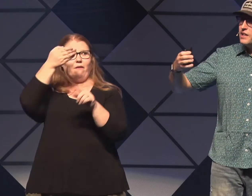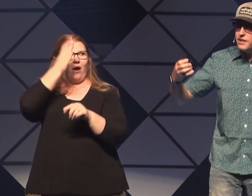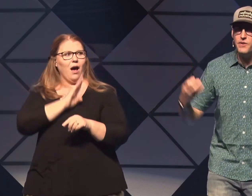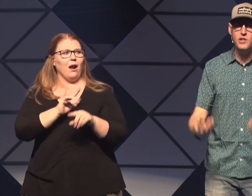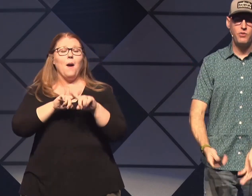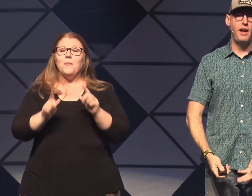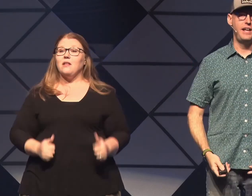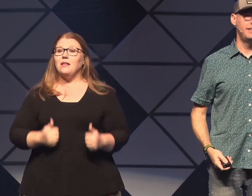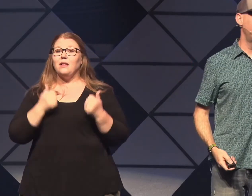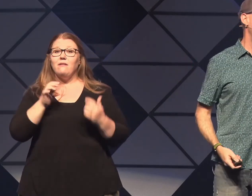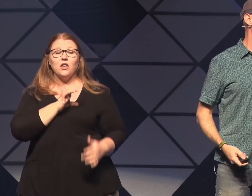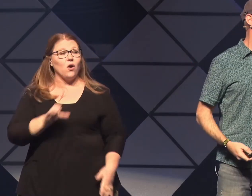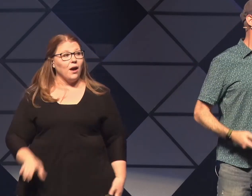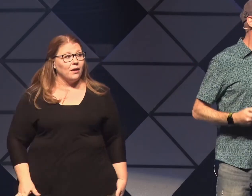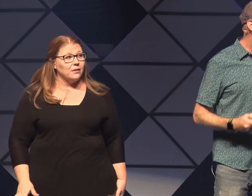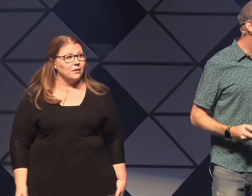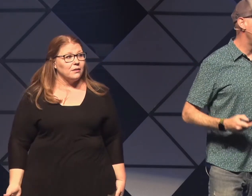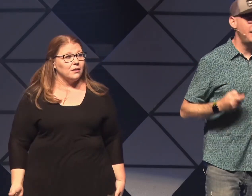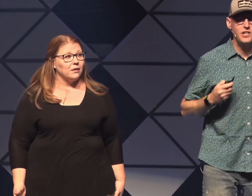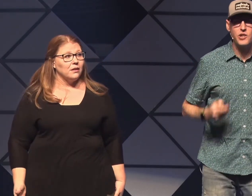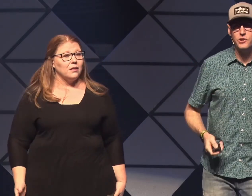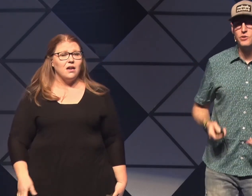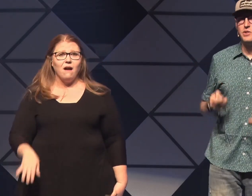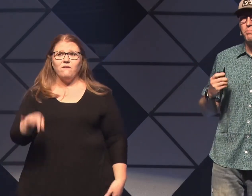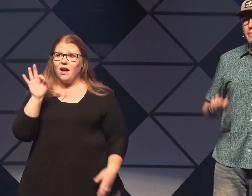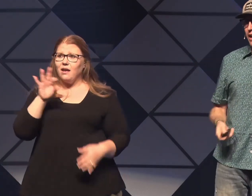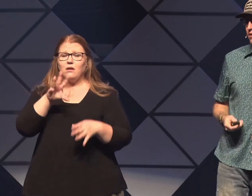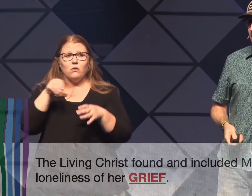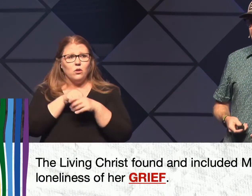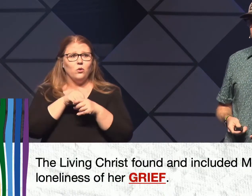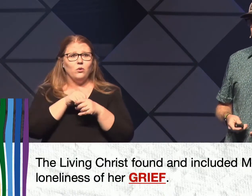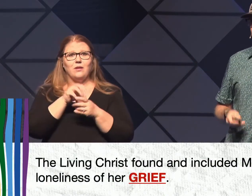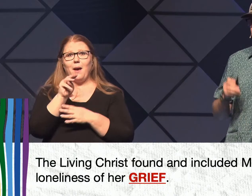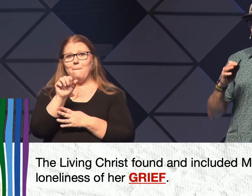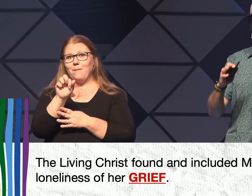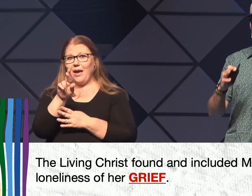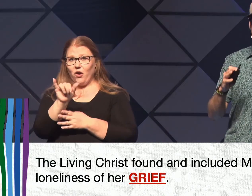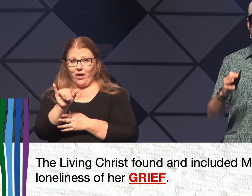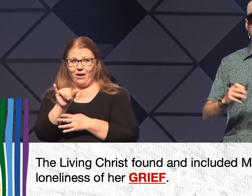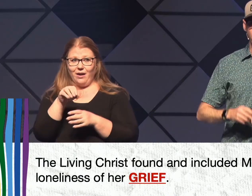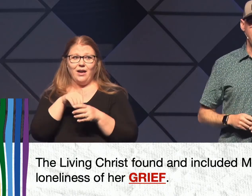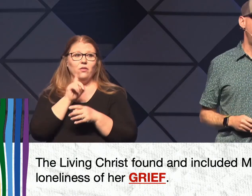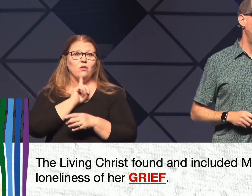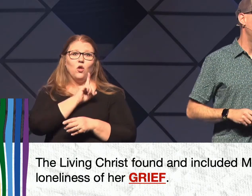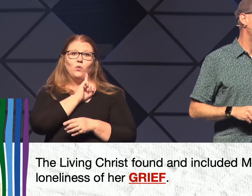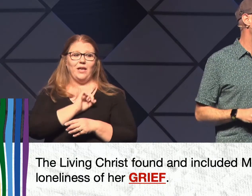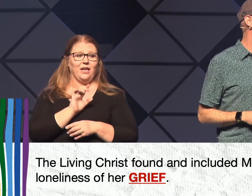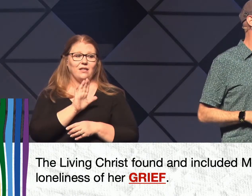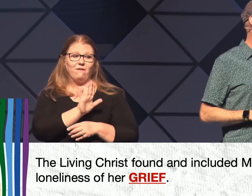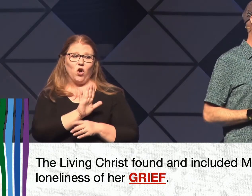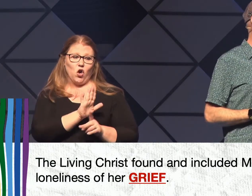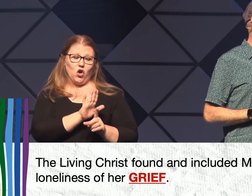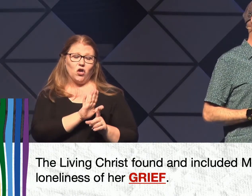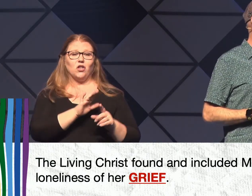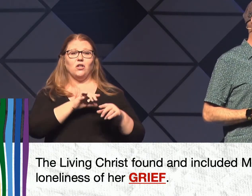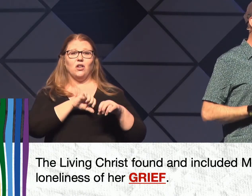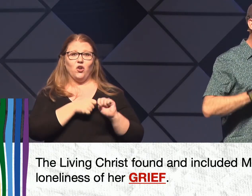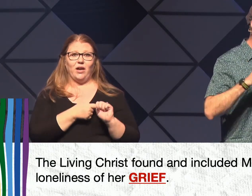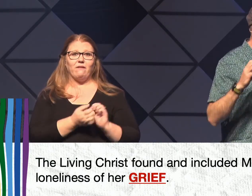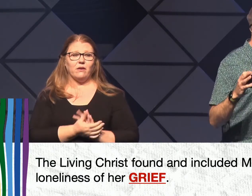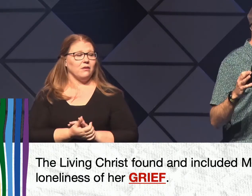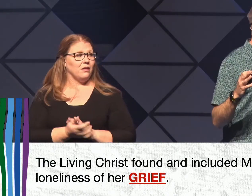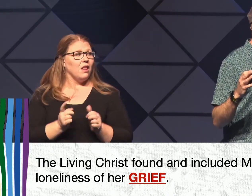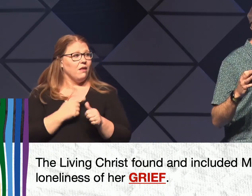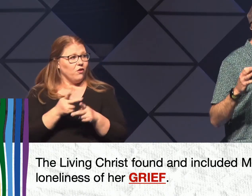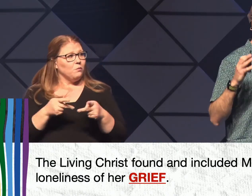the living Christ finds and includes Mary in the loneliness of her grief. That's the